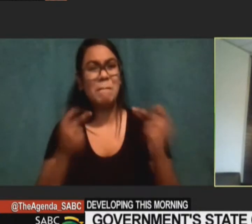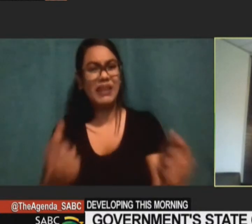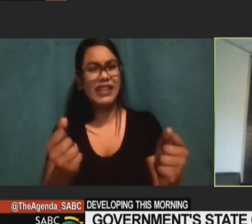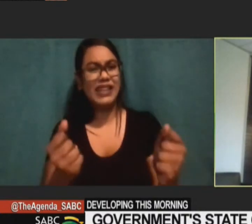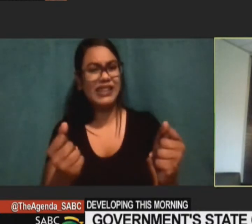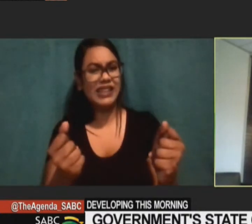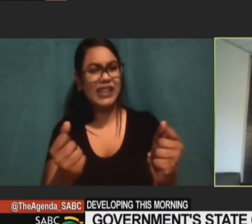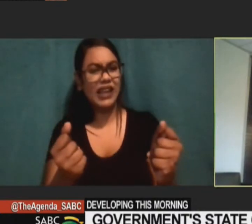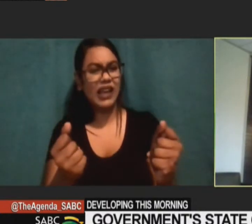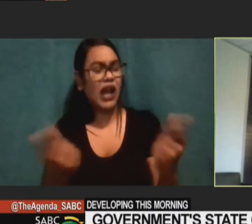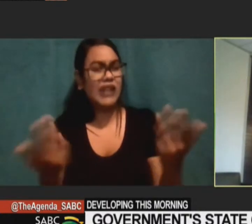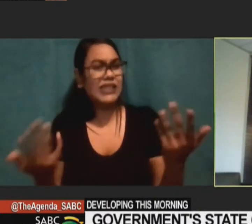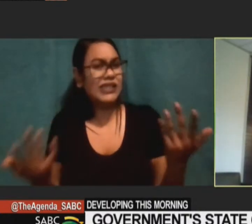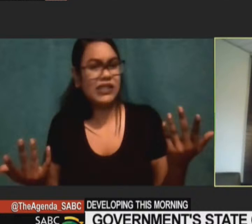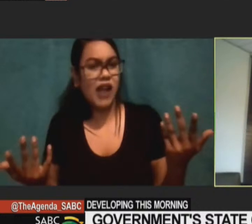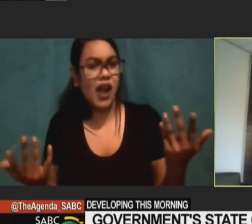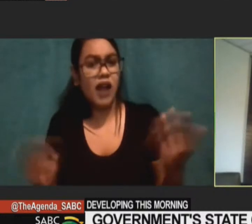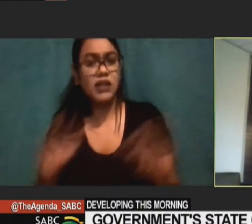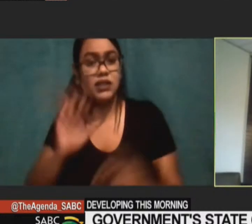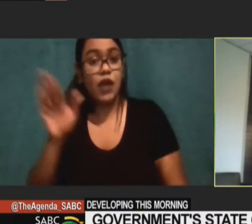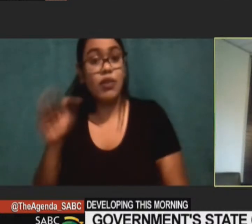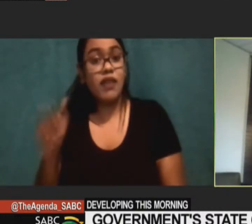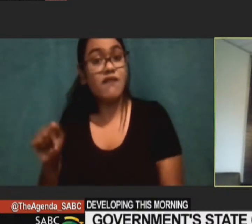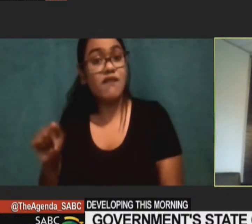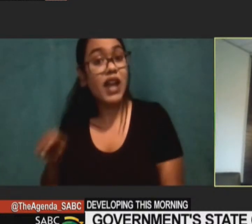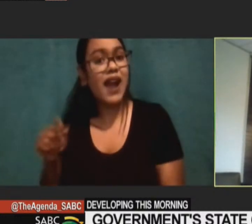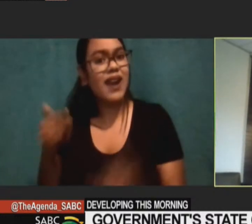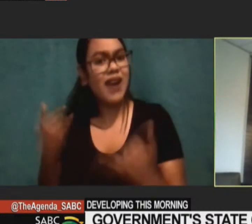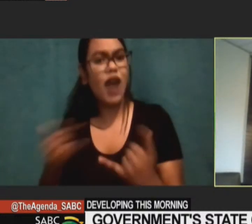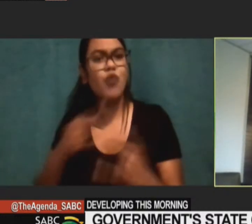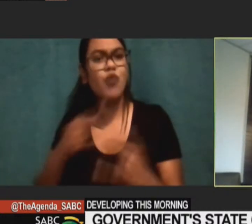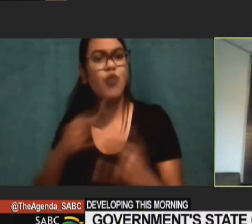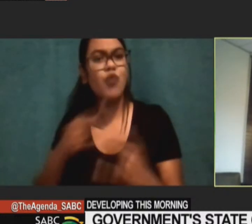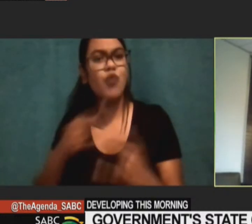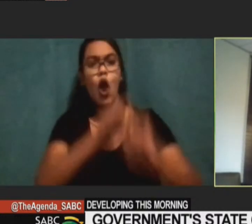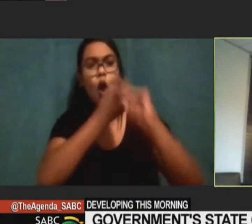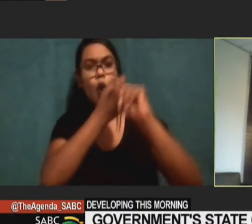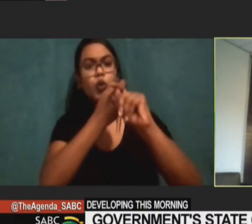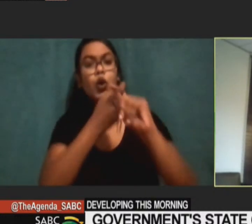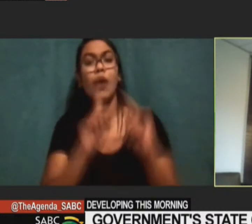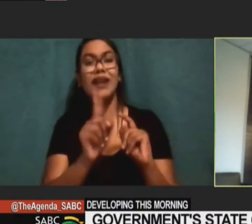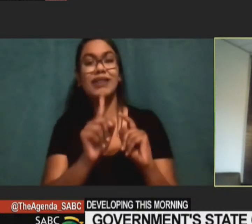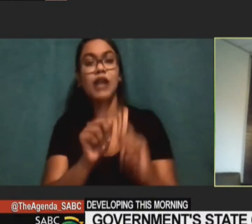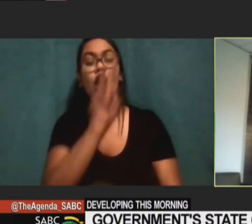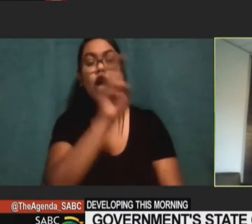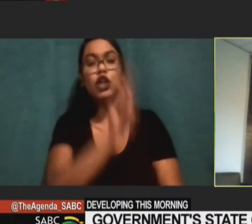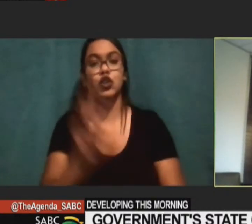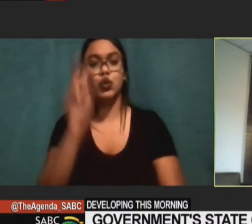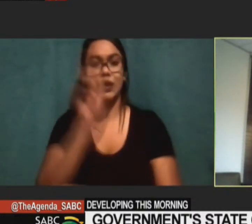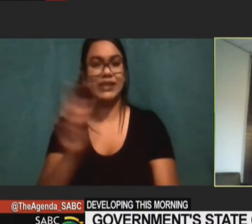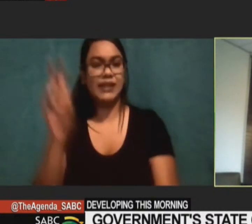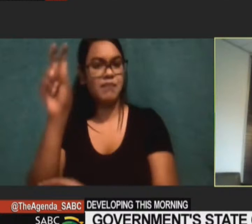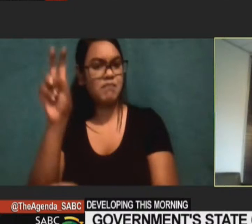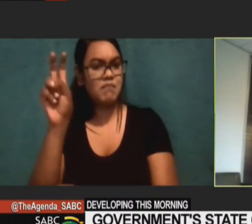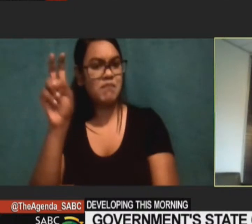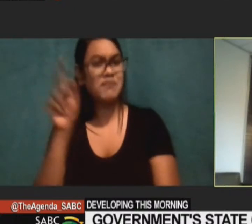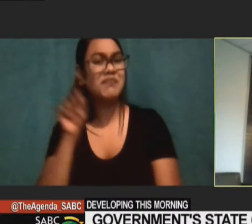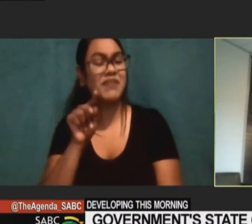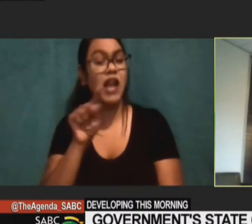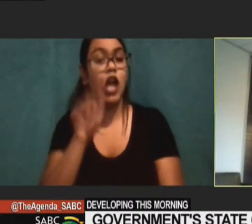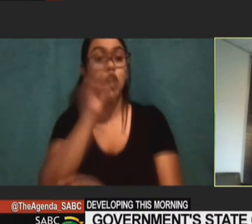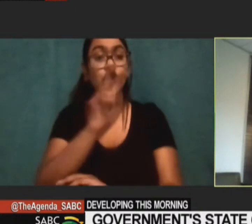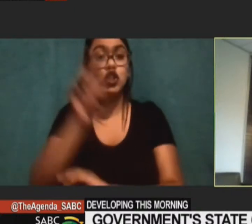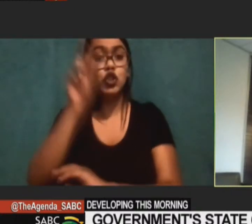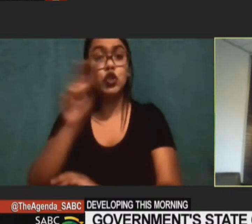the context of South Africa, for example, is that you are then putting a hold on tourism. Now, the tourism industry is